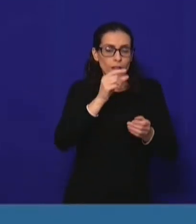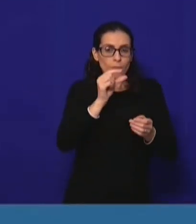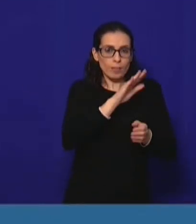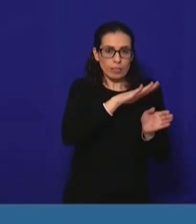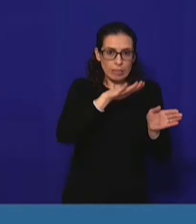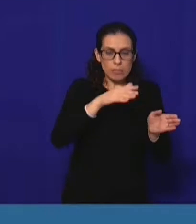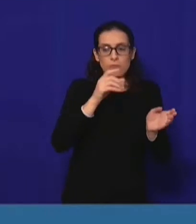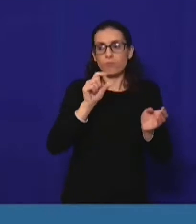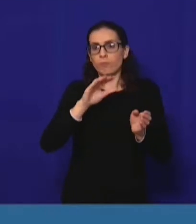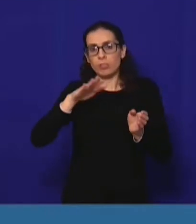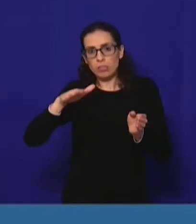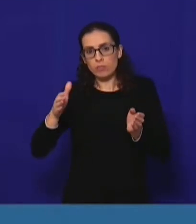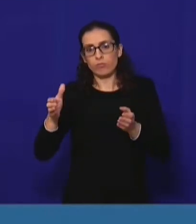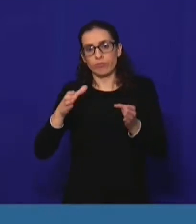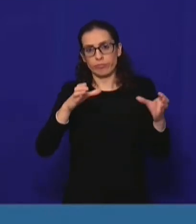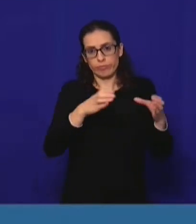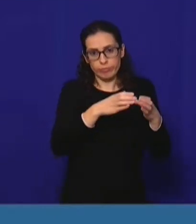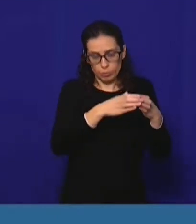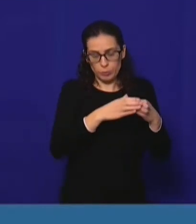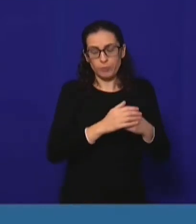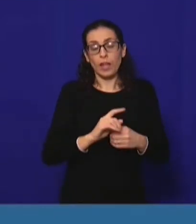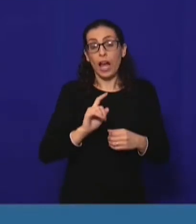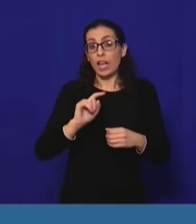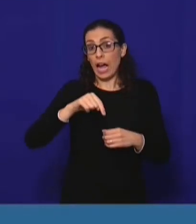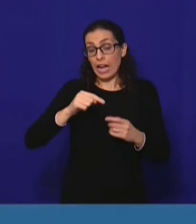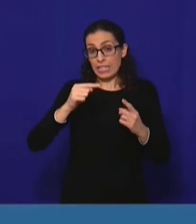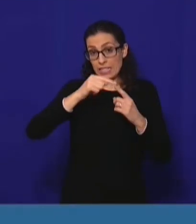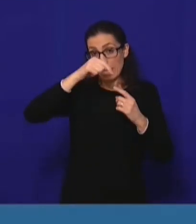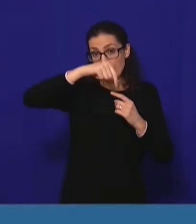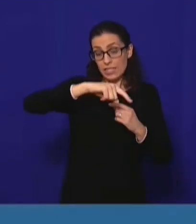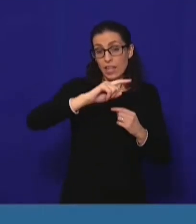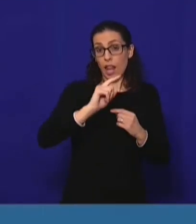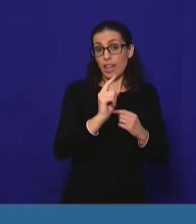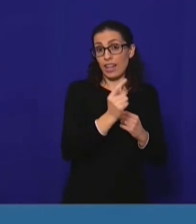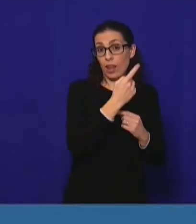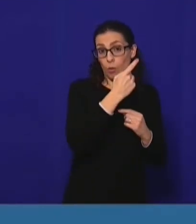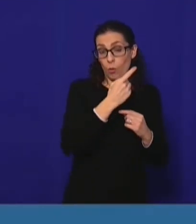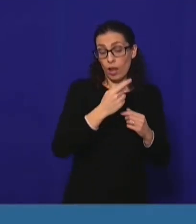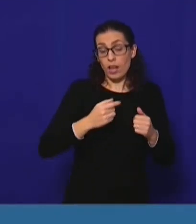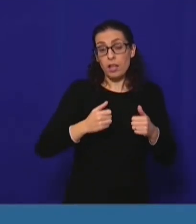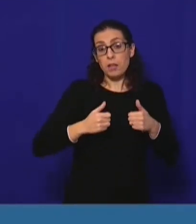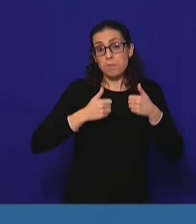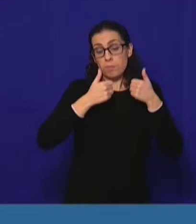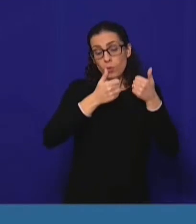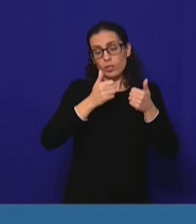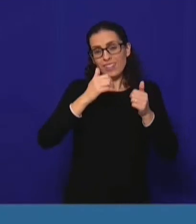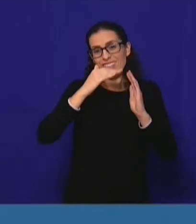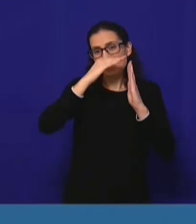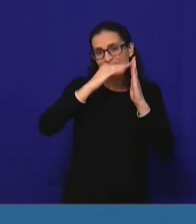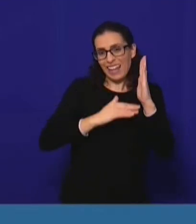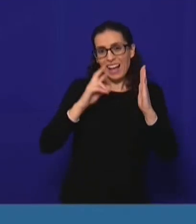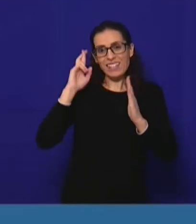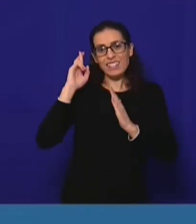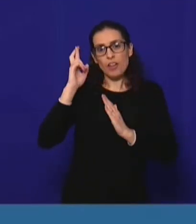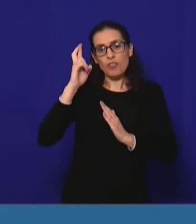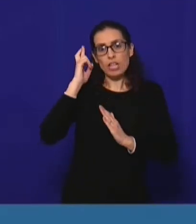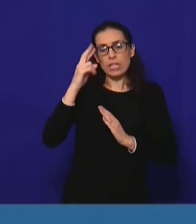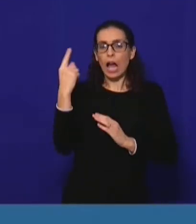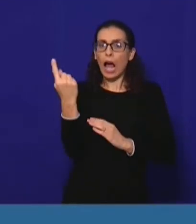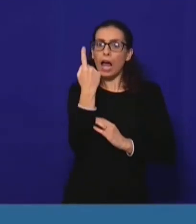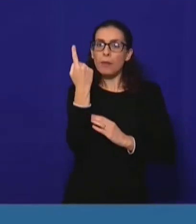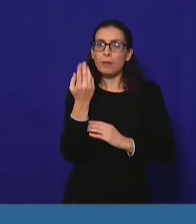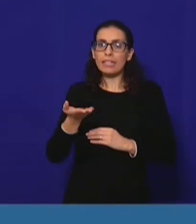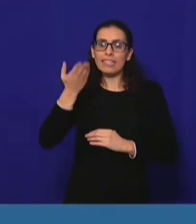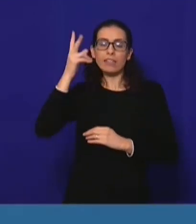f'dan l-istadju bħal-met l-antana ħajkun li aħna nkun nistgħu innaqsu r-riskju ta' nies li jkollhom komplikazzjonijiet u anke